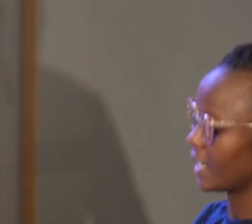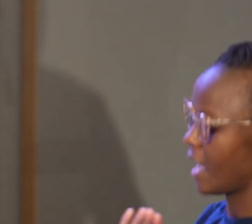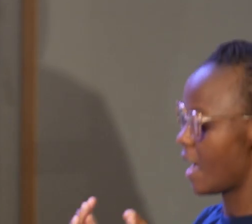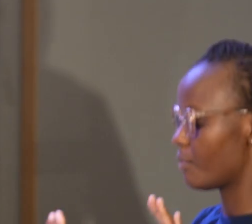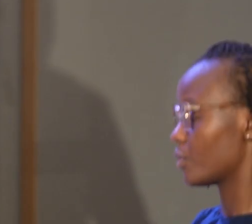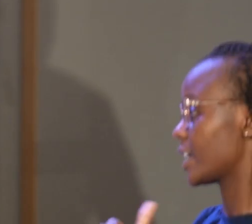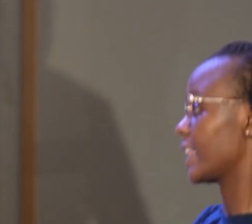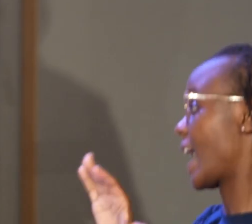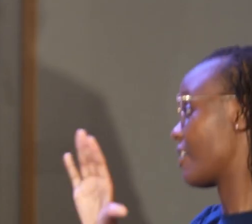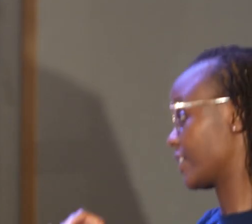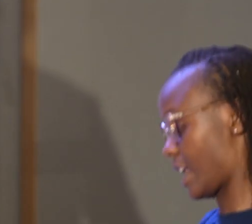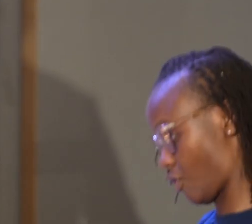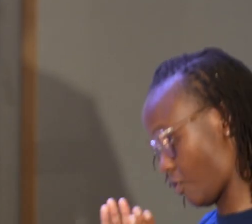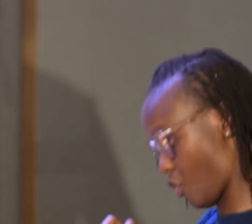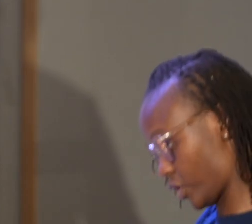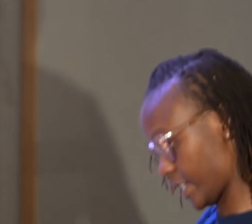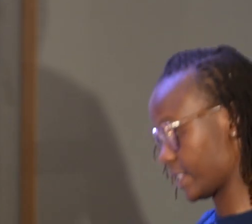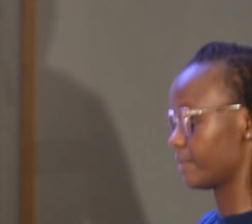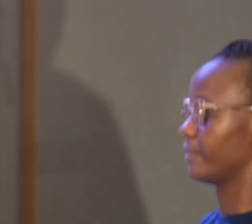African context. So what happened?